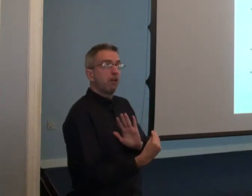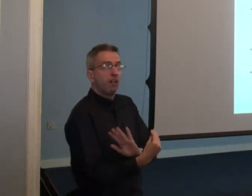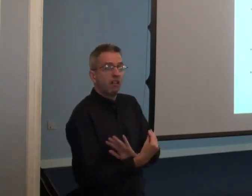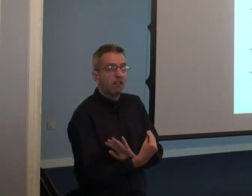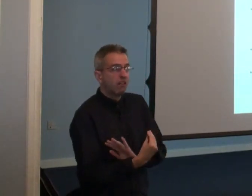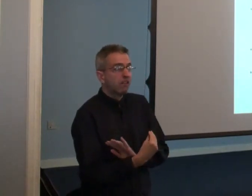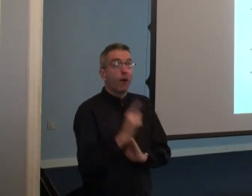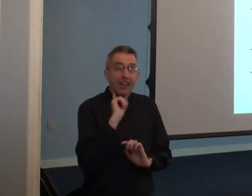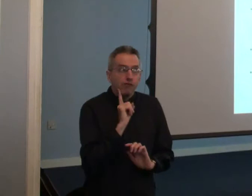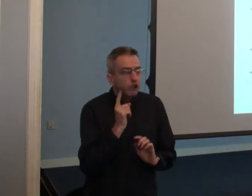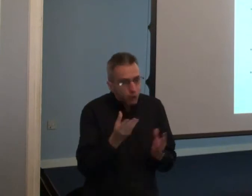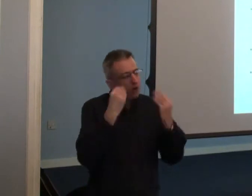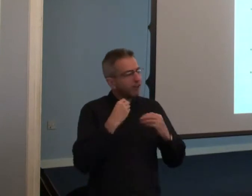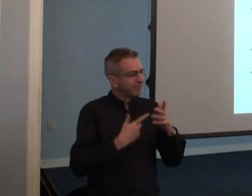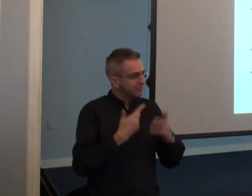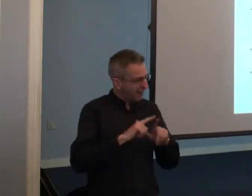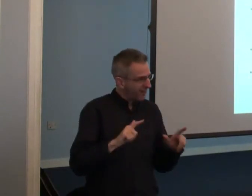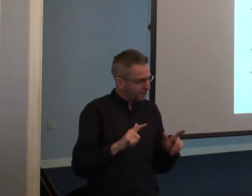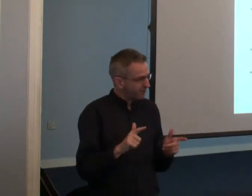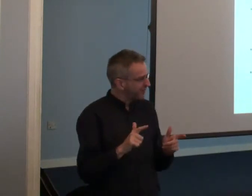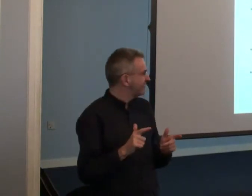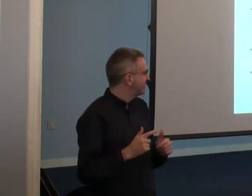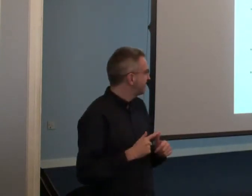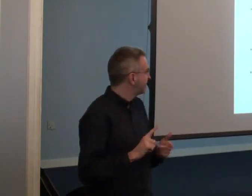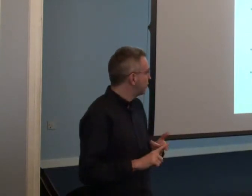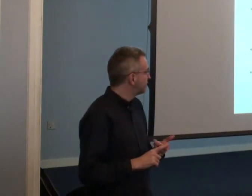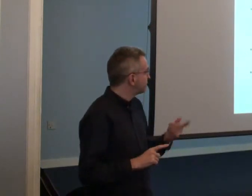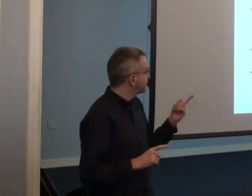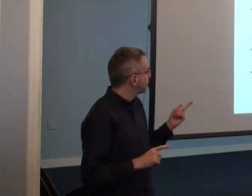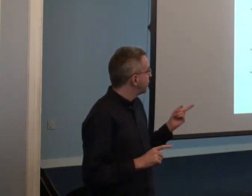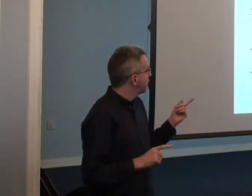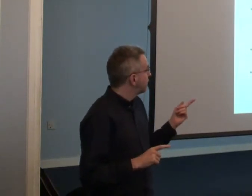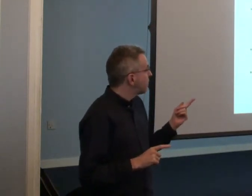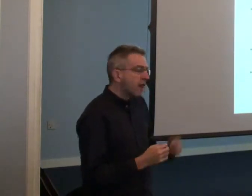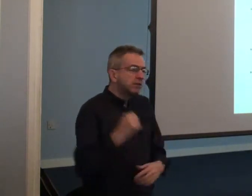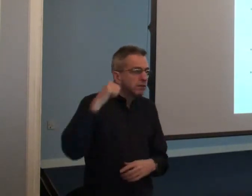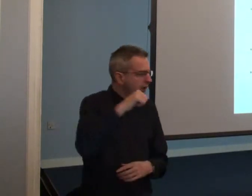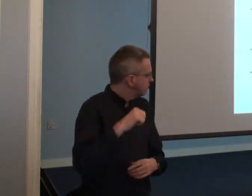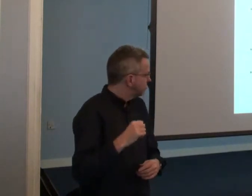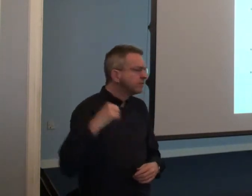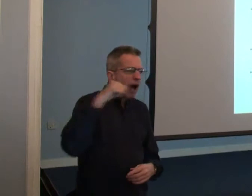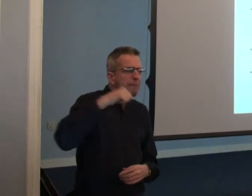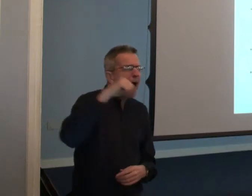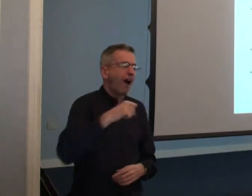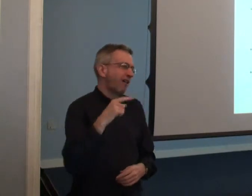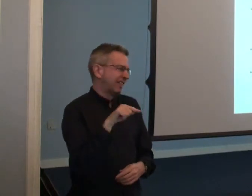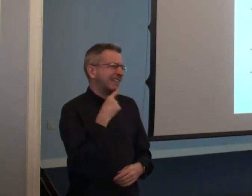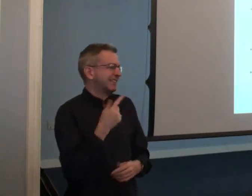know that and saw that, you know, you had a hearing person in mainstream society that was able to be a positive role model. And Sign